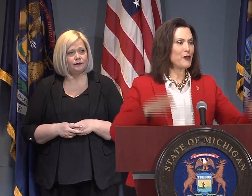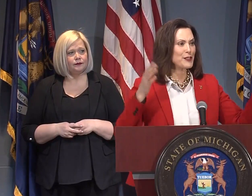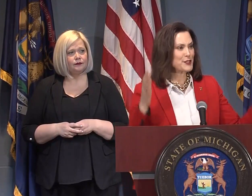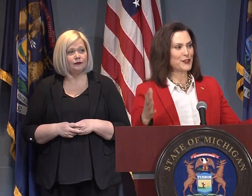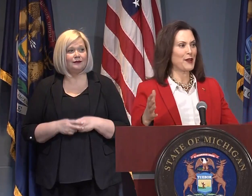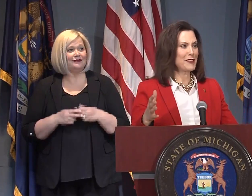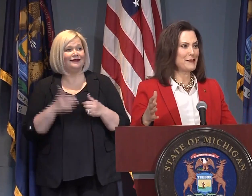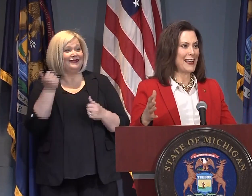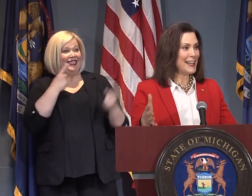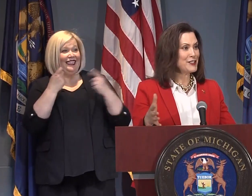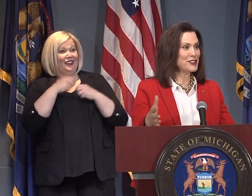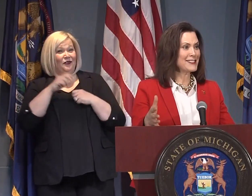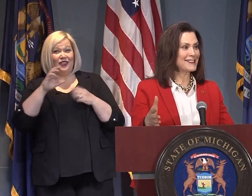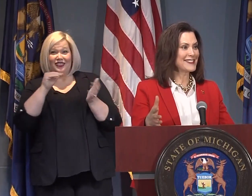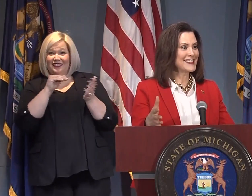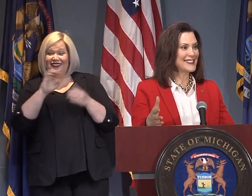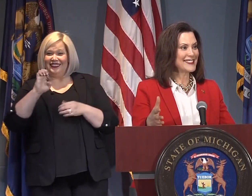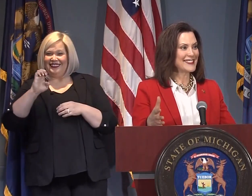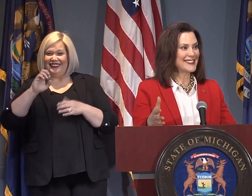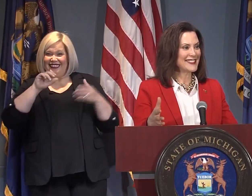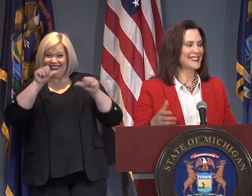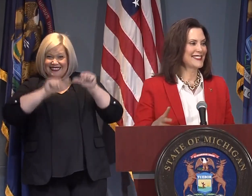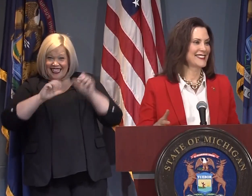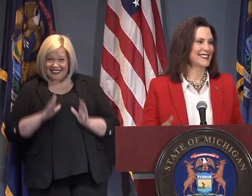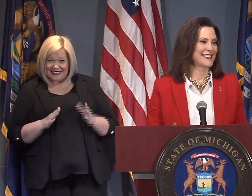Wow, any questions for the epidemiologist?